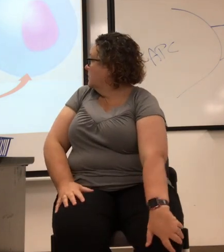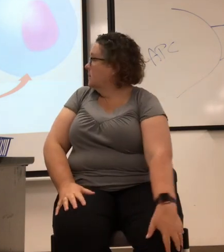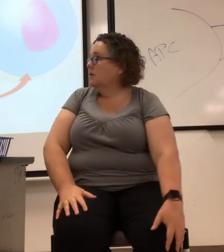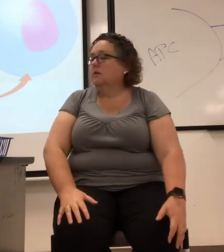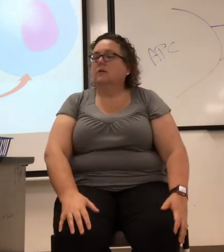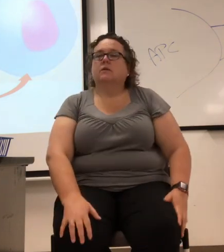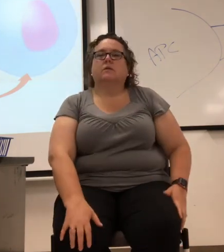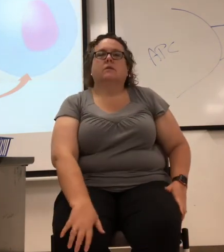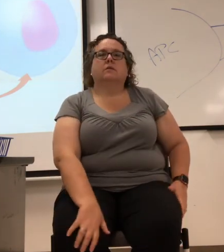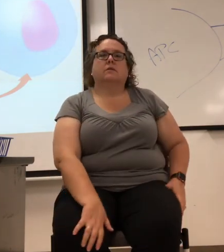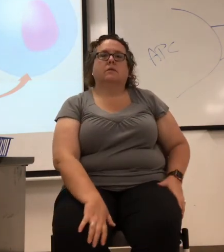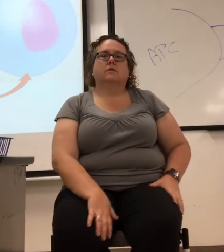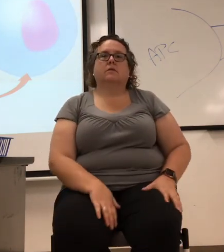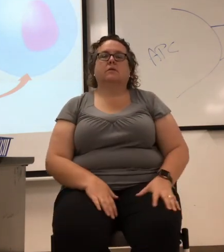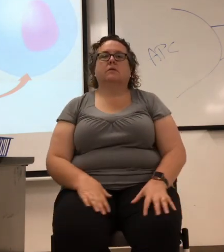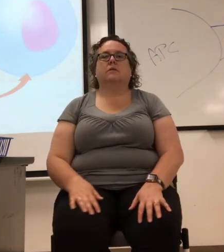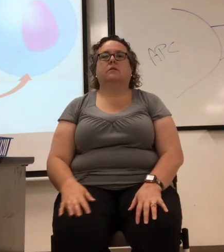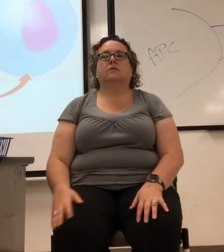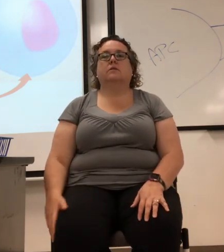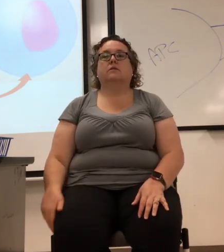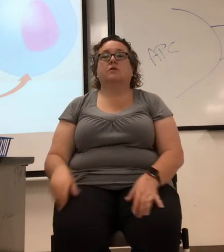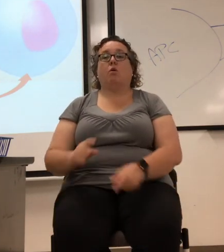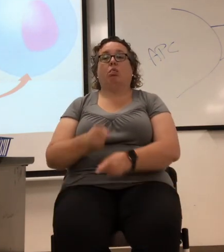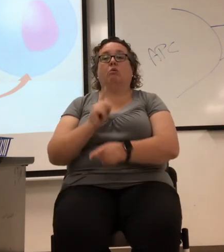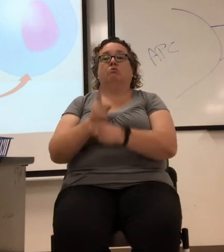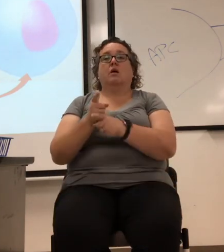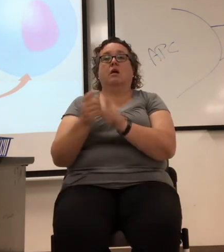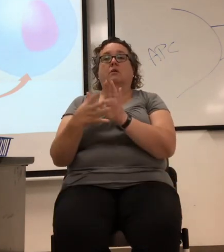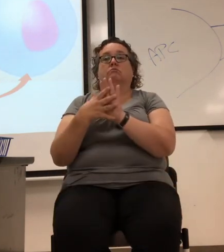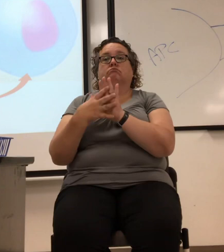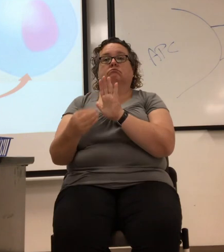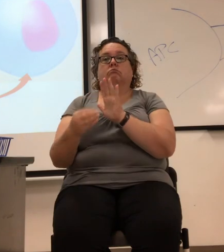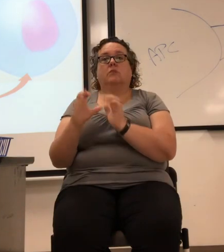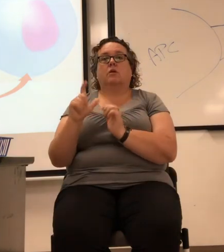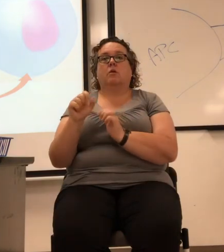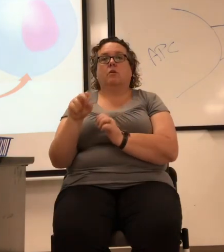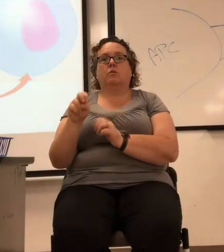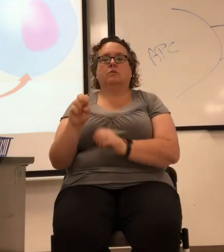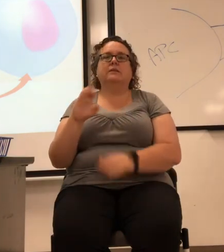Okay, so then the right clone comes along, the CD4.